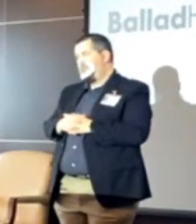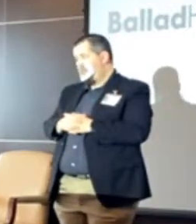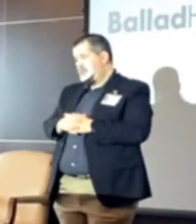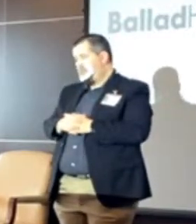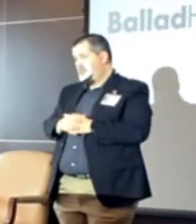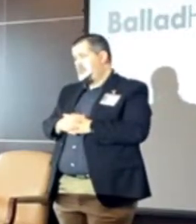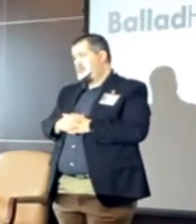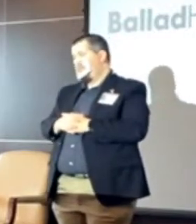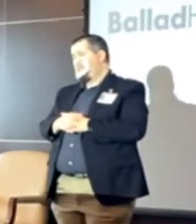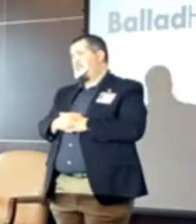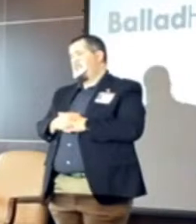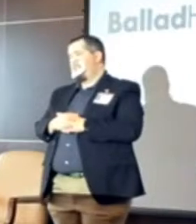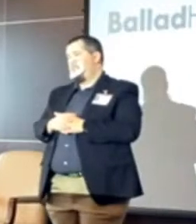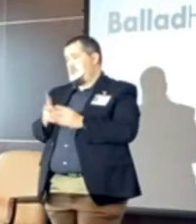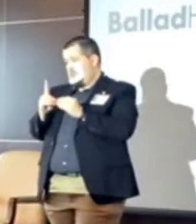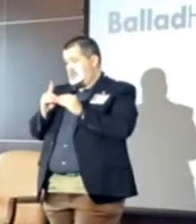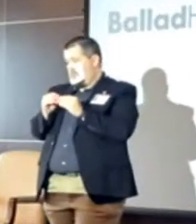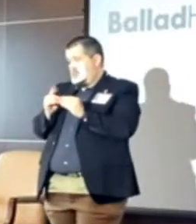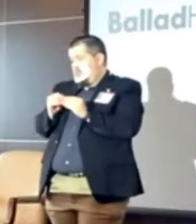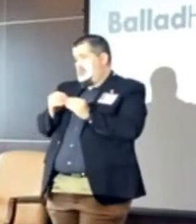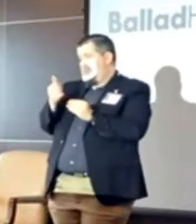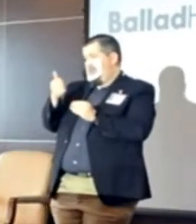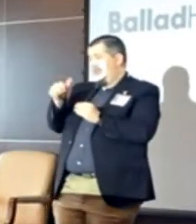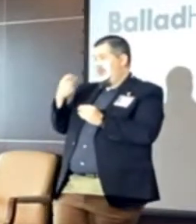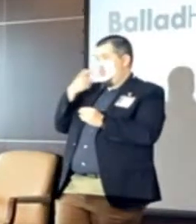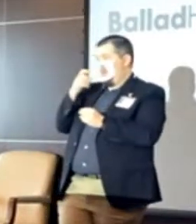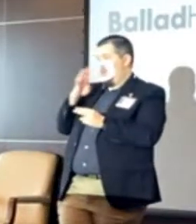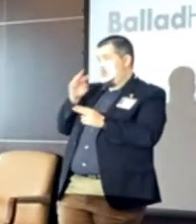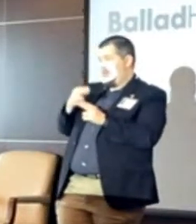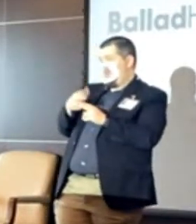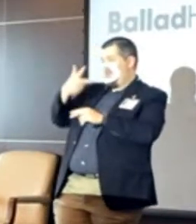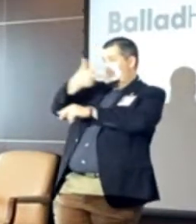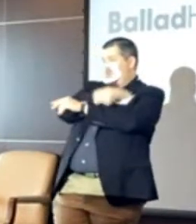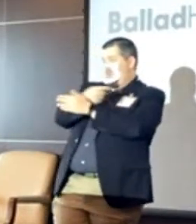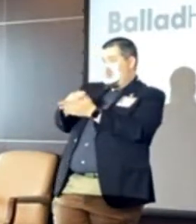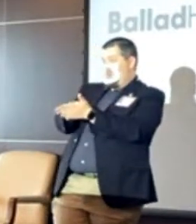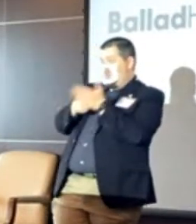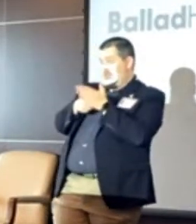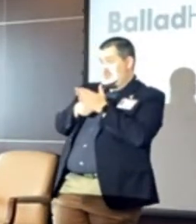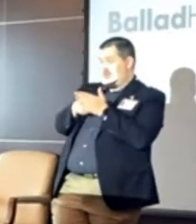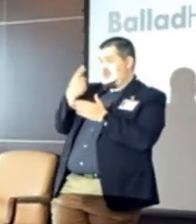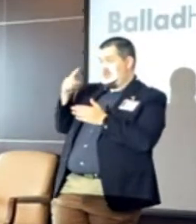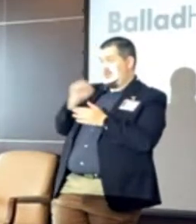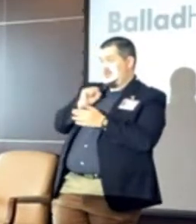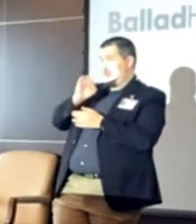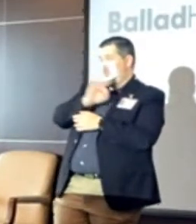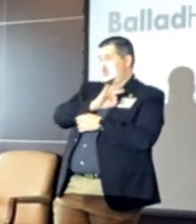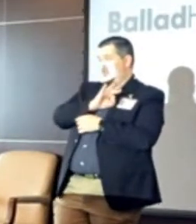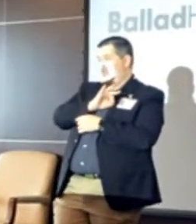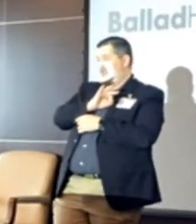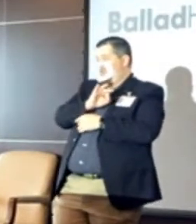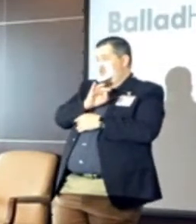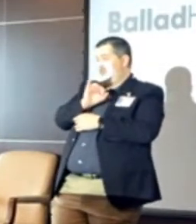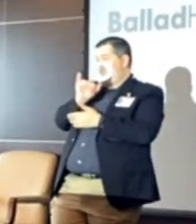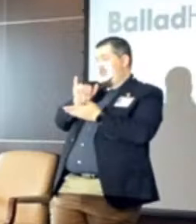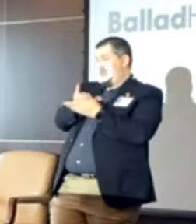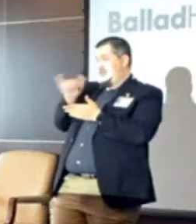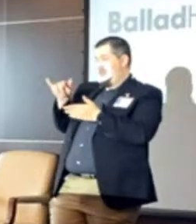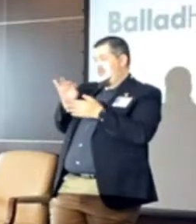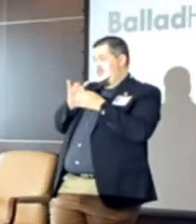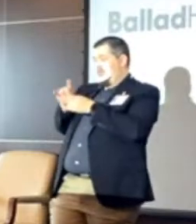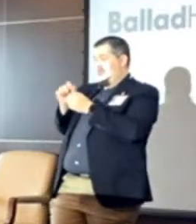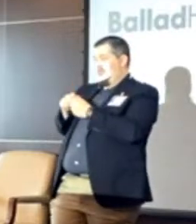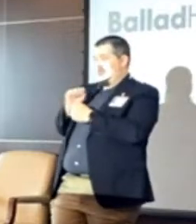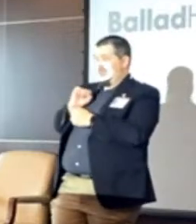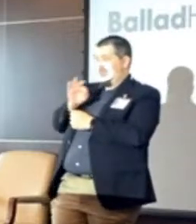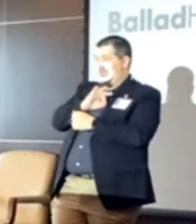it one more? Has there been any recent talk about a vaccine requirement for staff at all? And is that also a function of